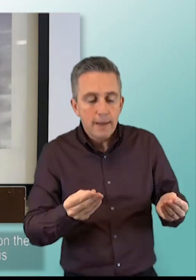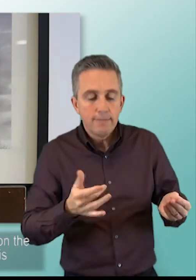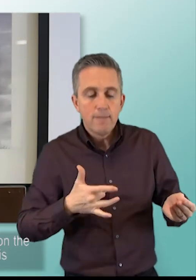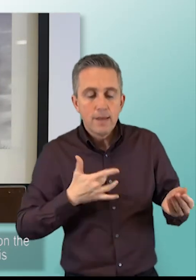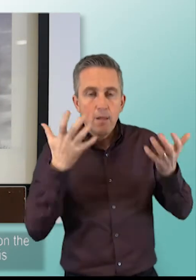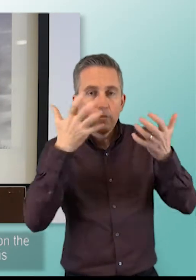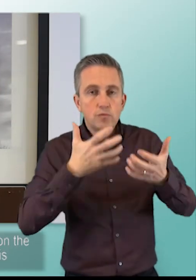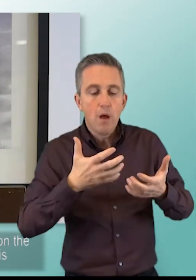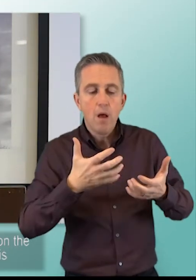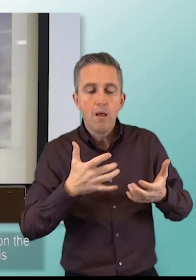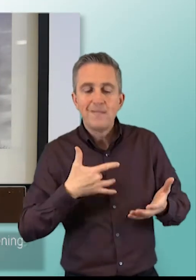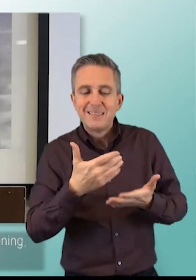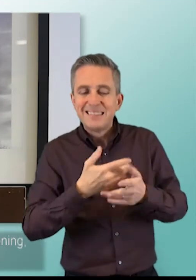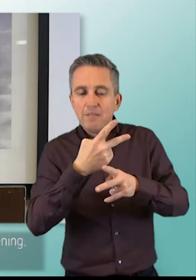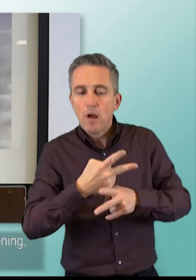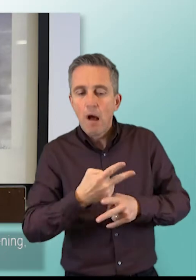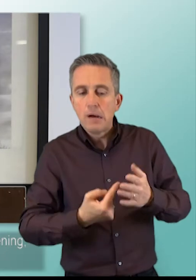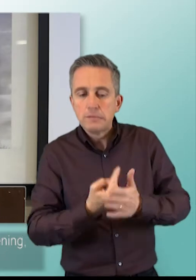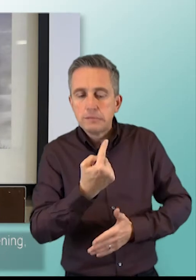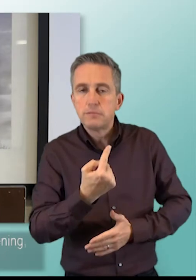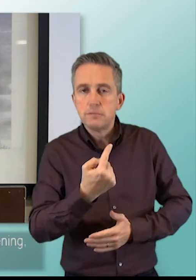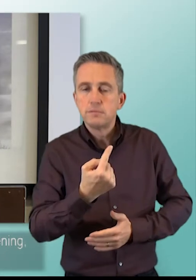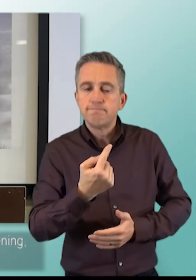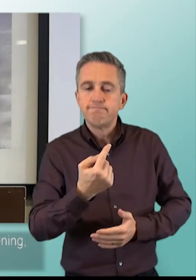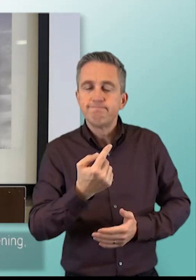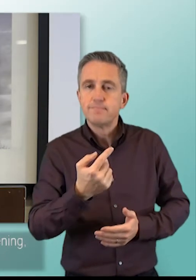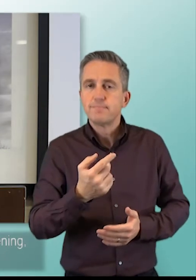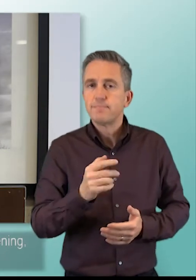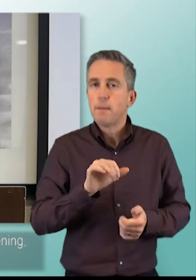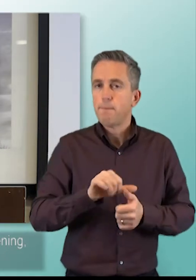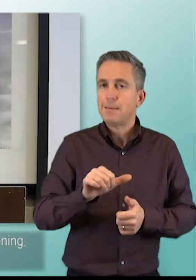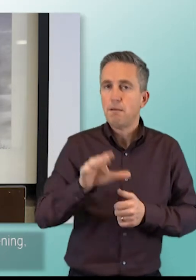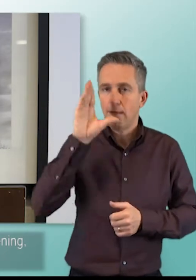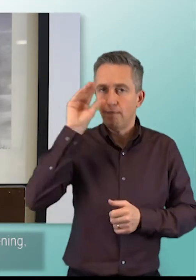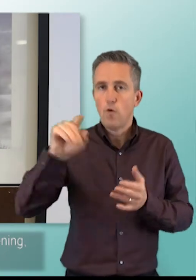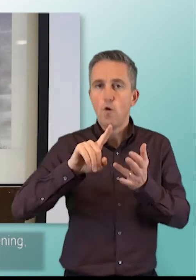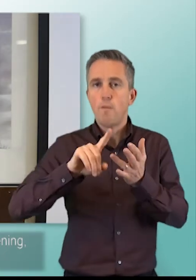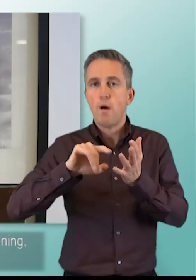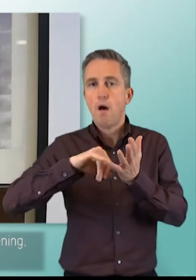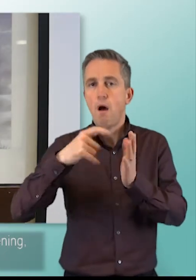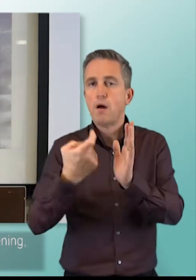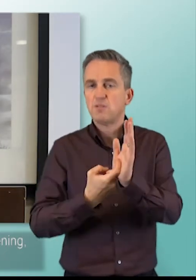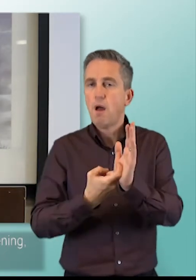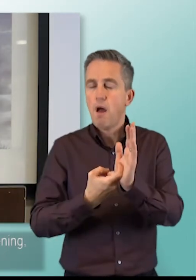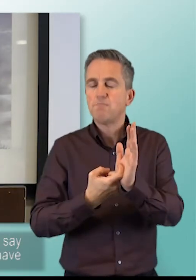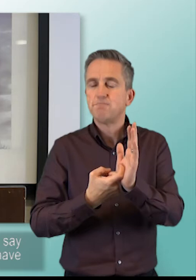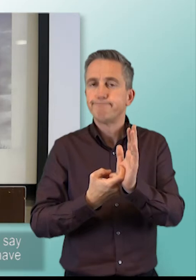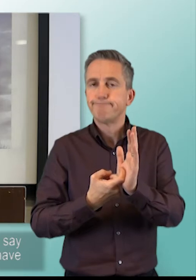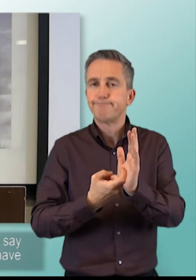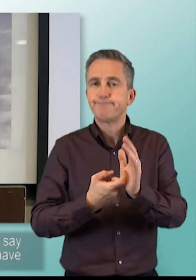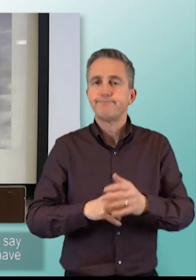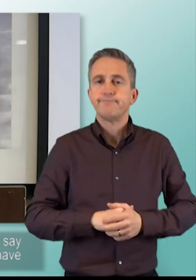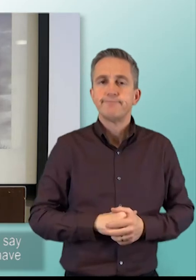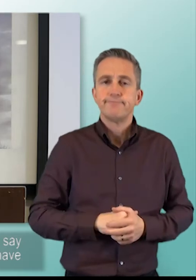feel something significant is happening there, some safeguarding event is happening, then you may want to alert us to that. You probably will